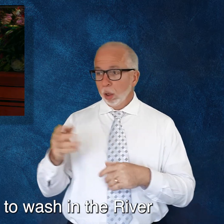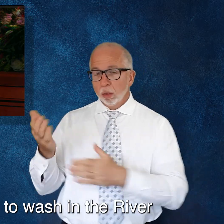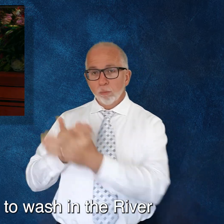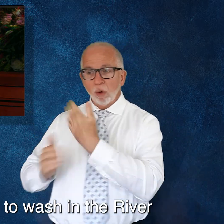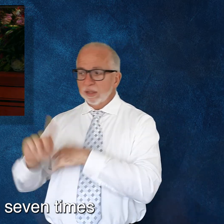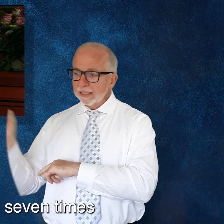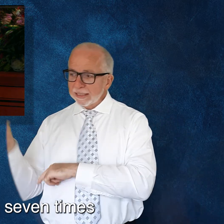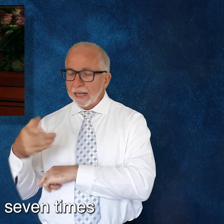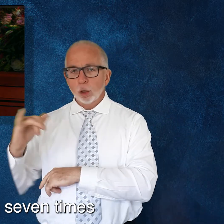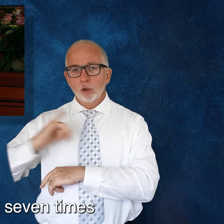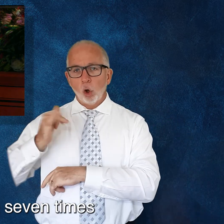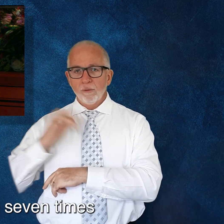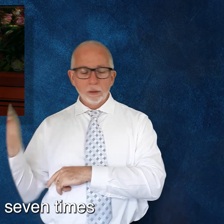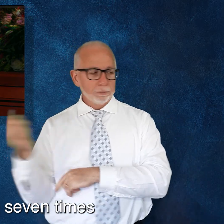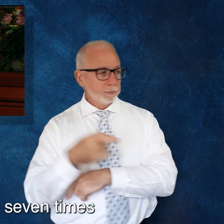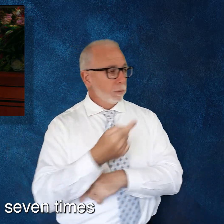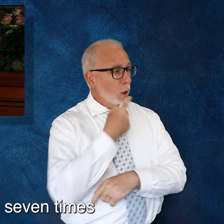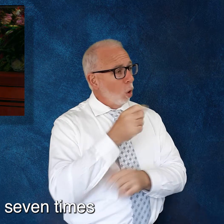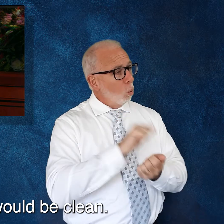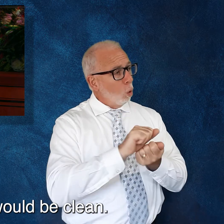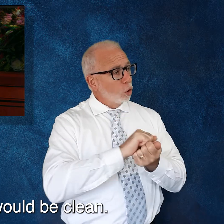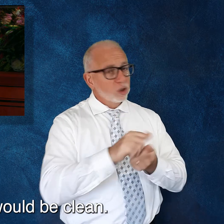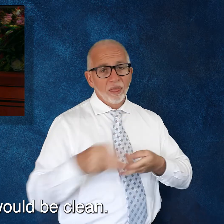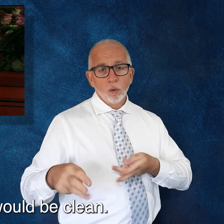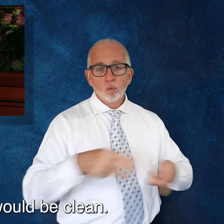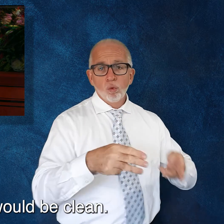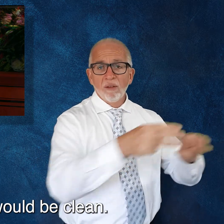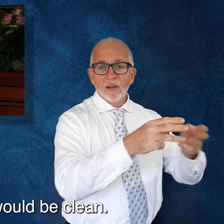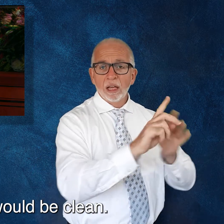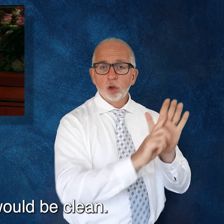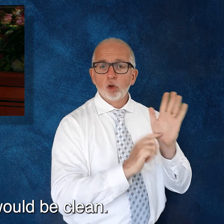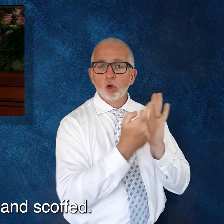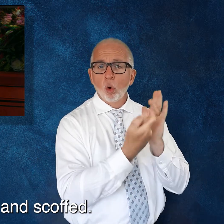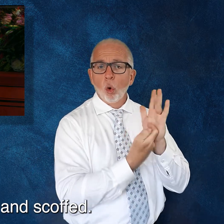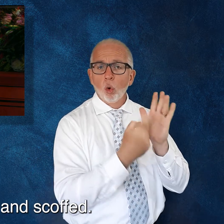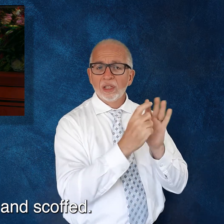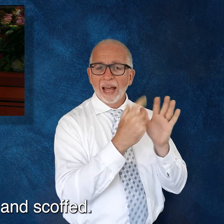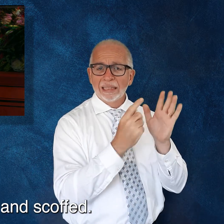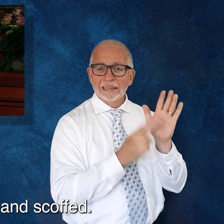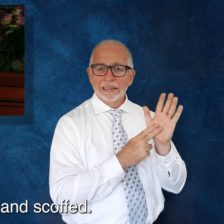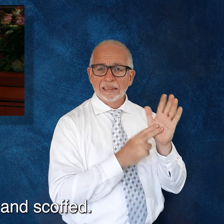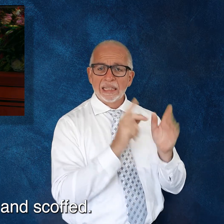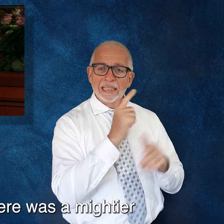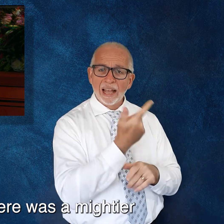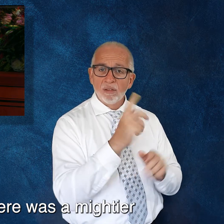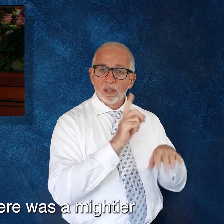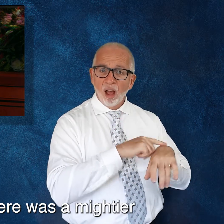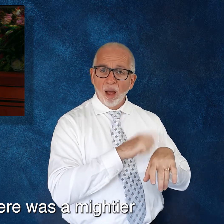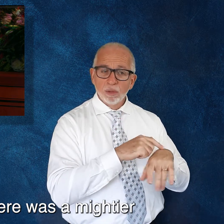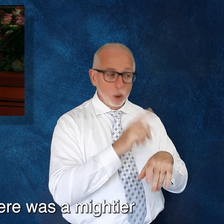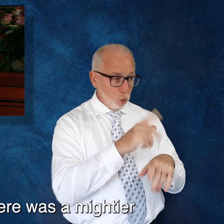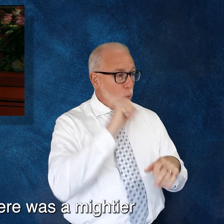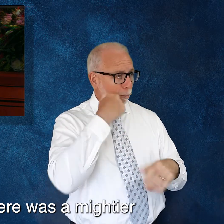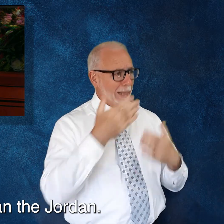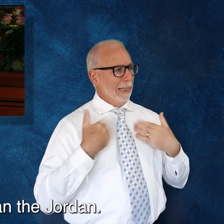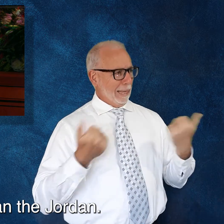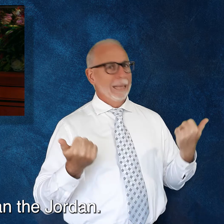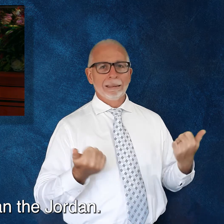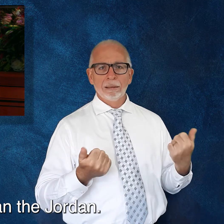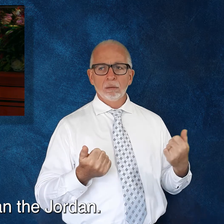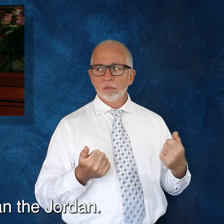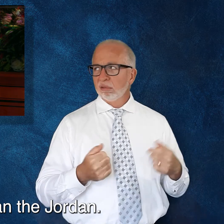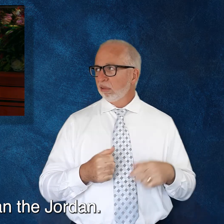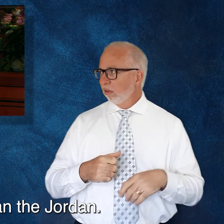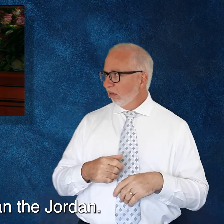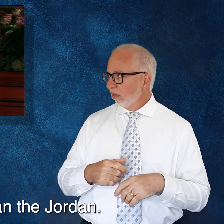to wash in the river Jordan seven times and he would be clean. Naaman scoffed. Certainly there was a mightier river